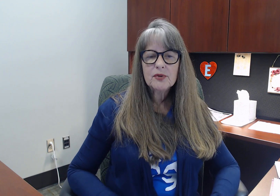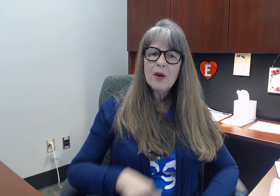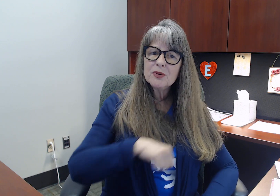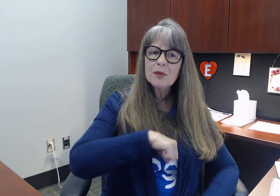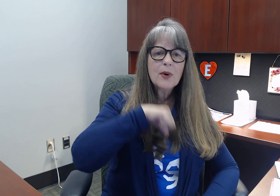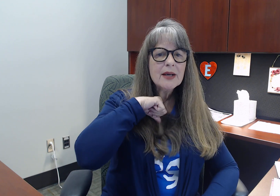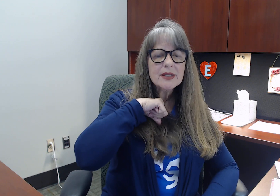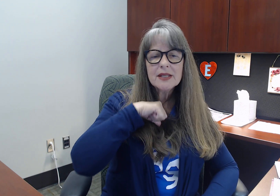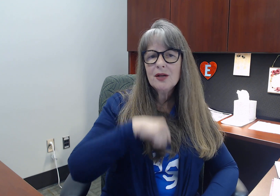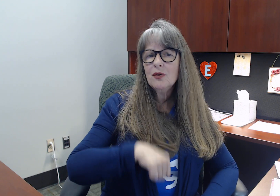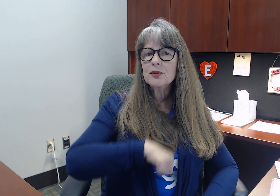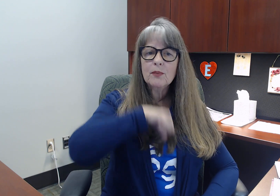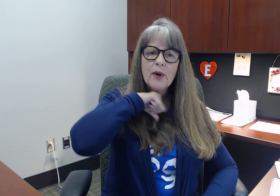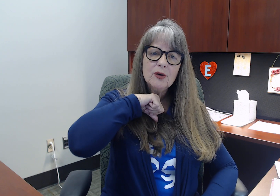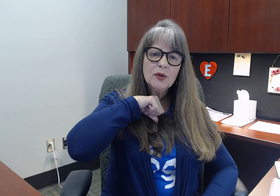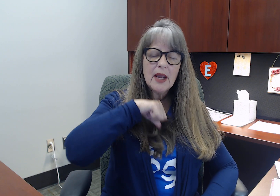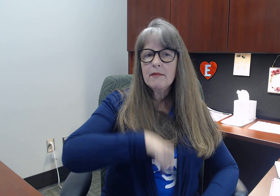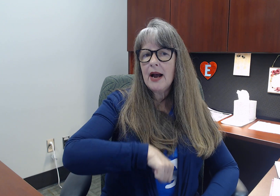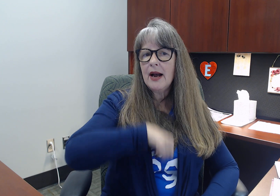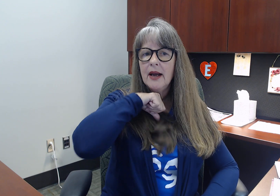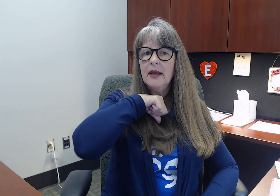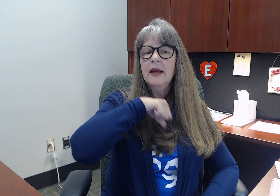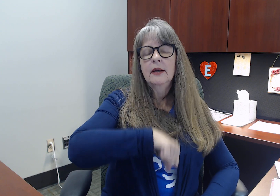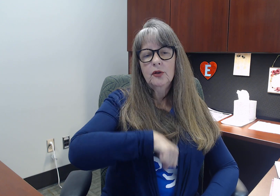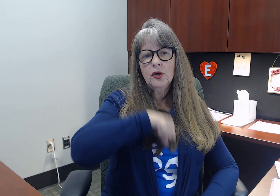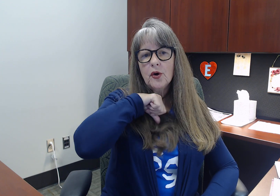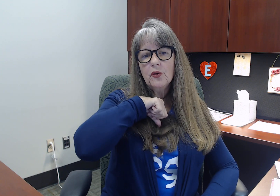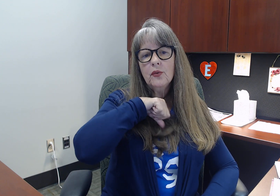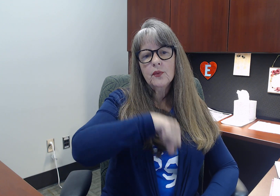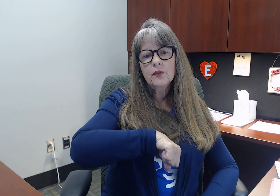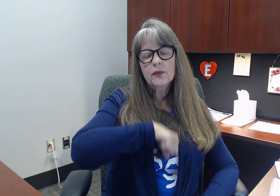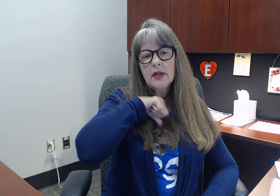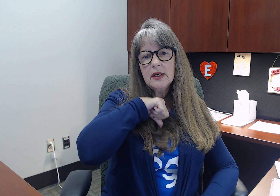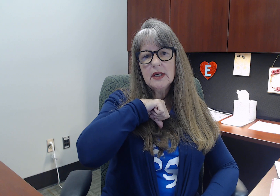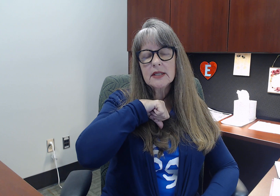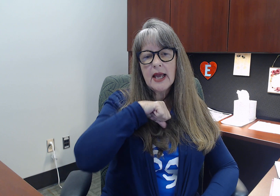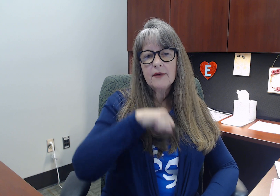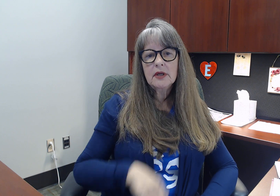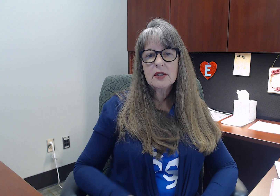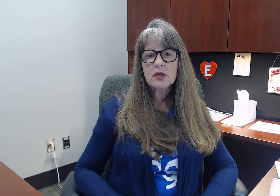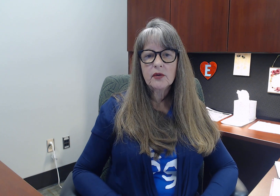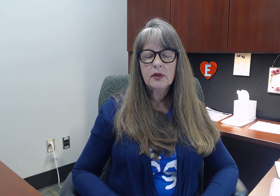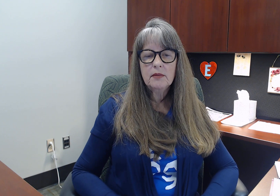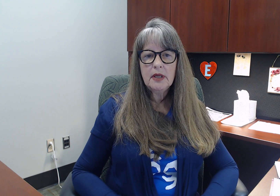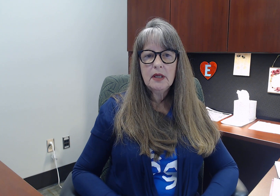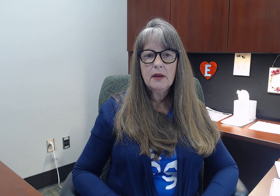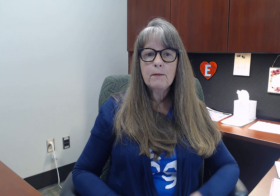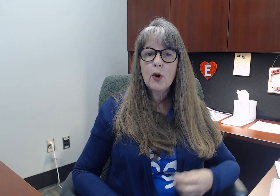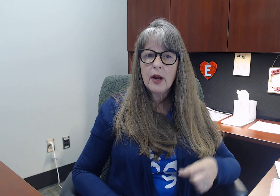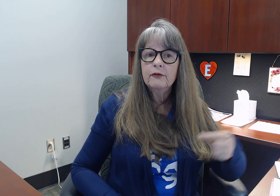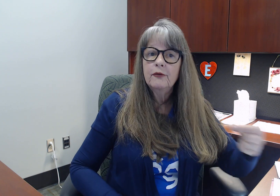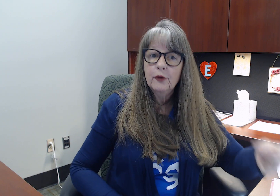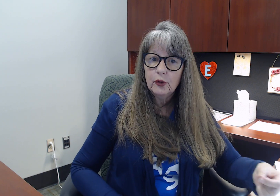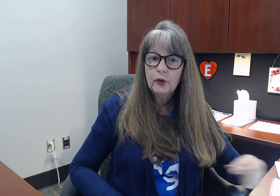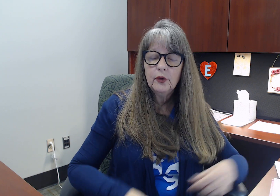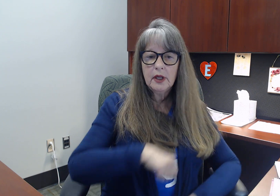I'm so proud to see you. I'm so proud you came by. It doesn't have to necessarily be prideful. It can